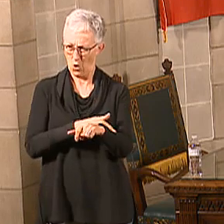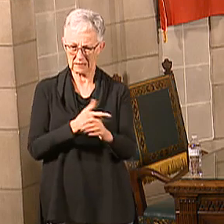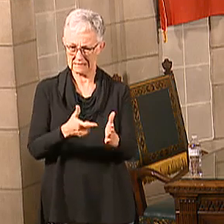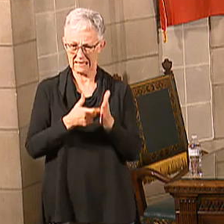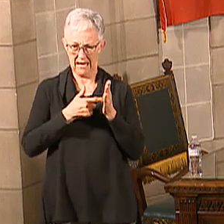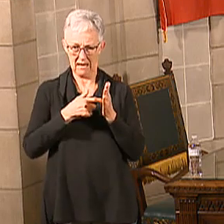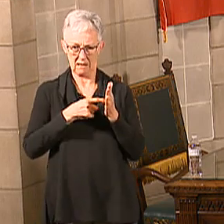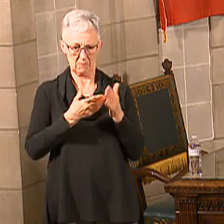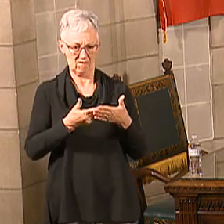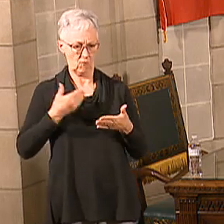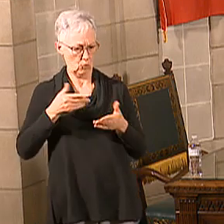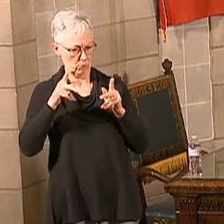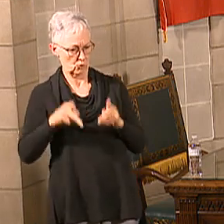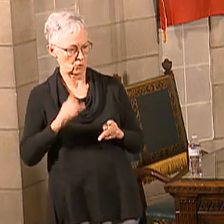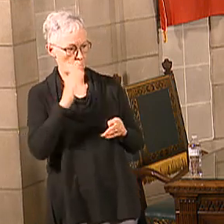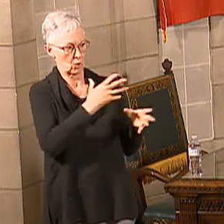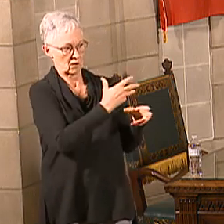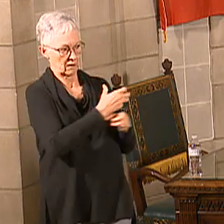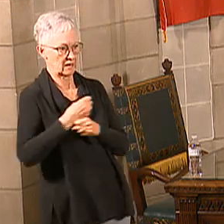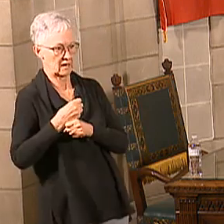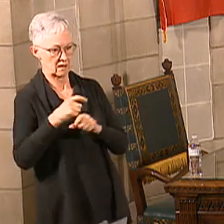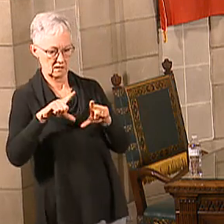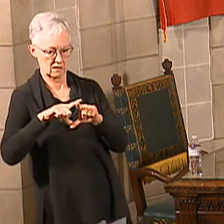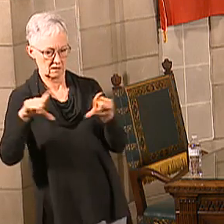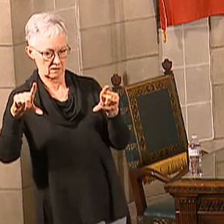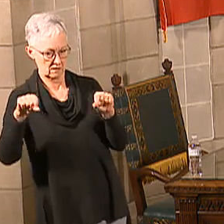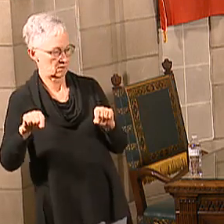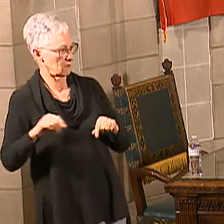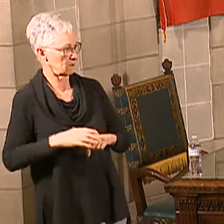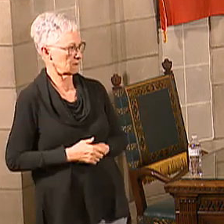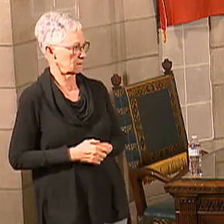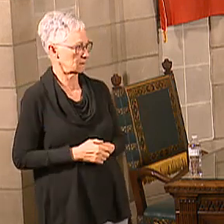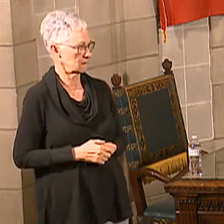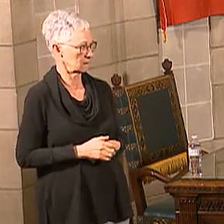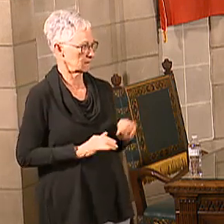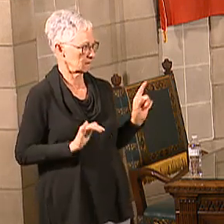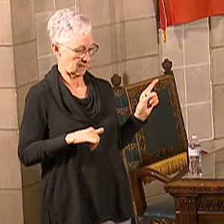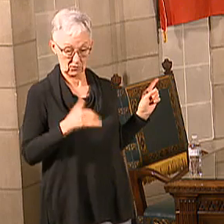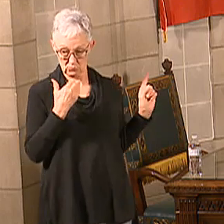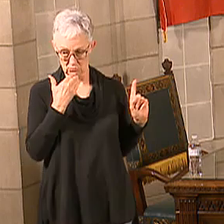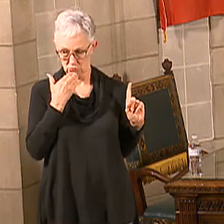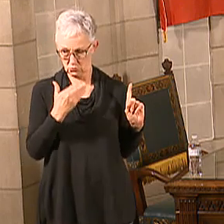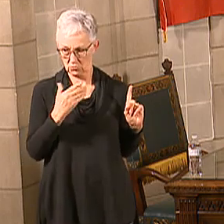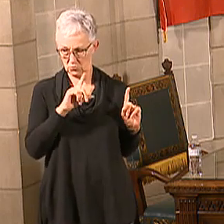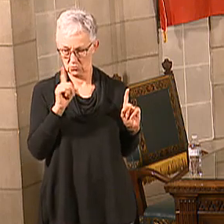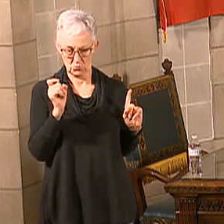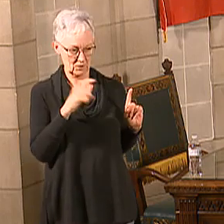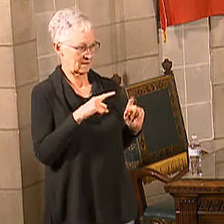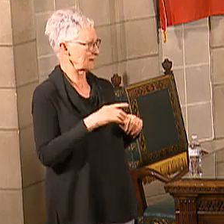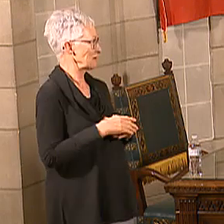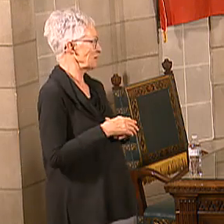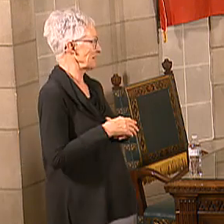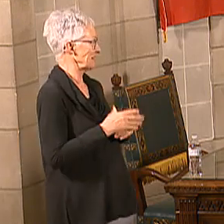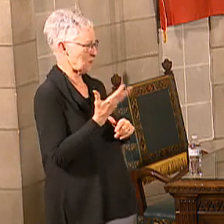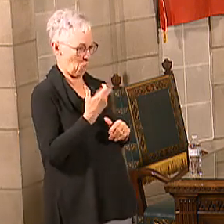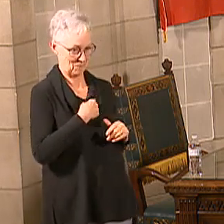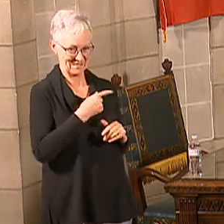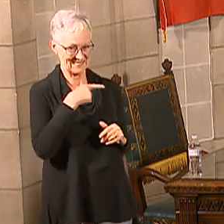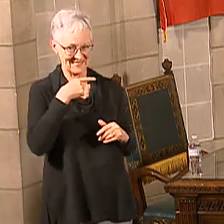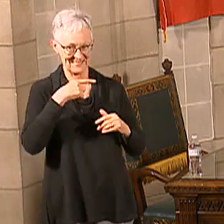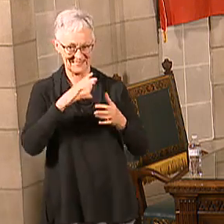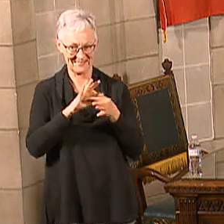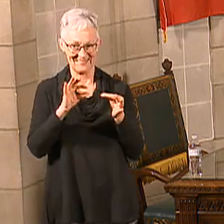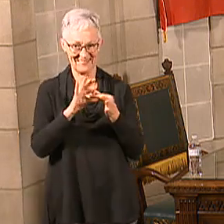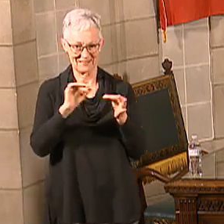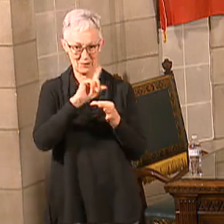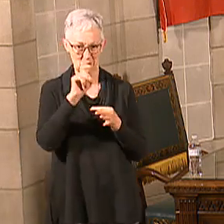process the claim and get a check? okay. Well, that's a good question. Maybe repeat it.